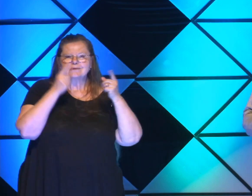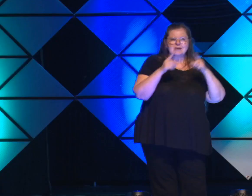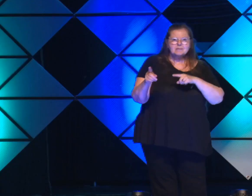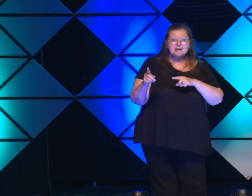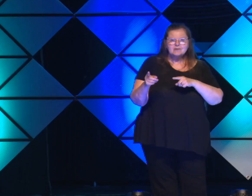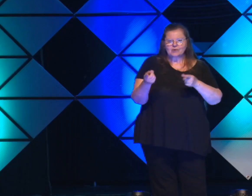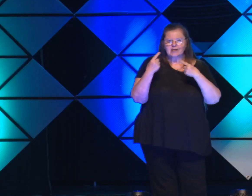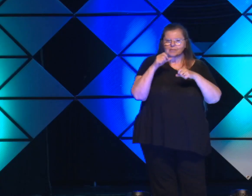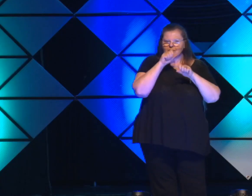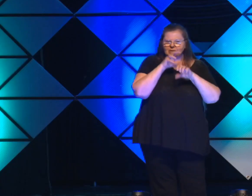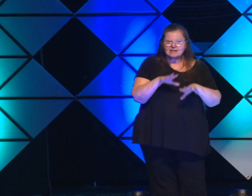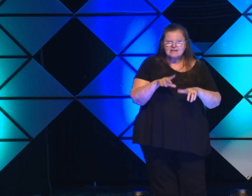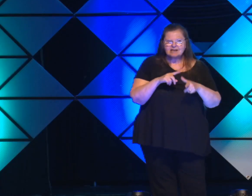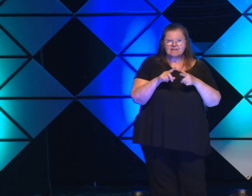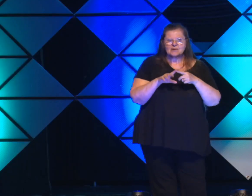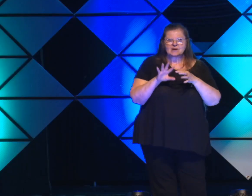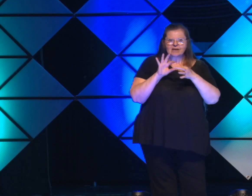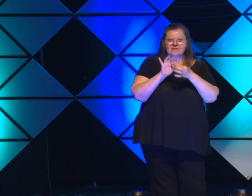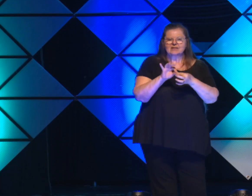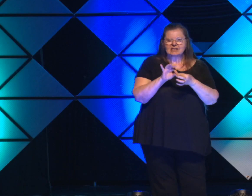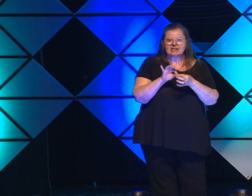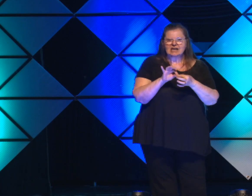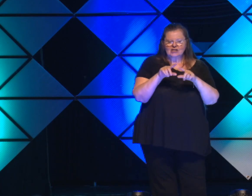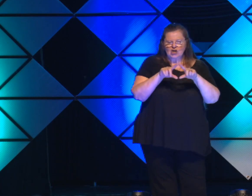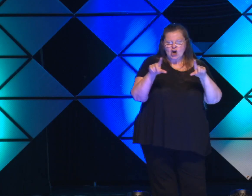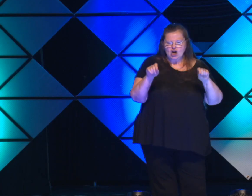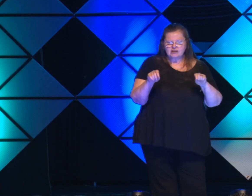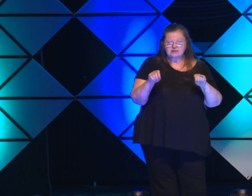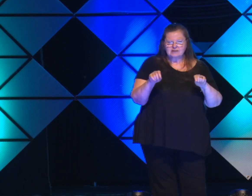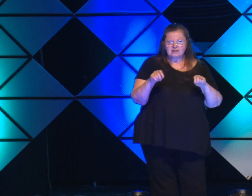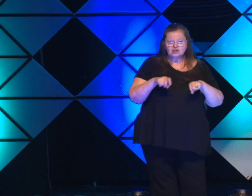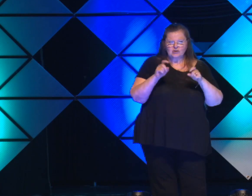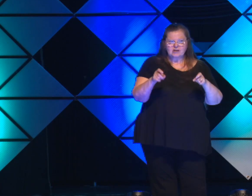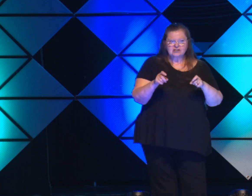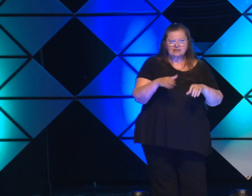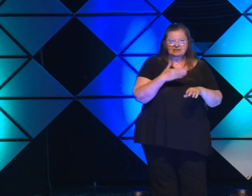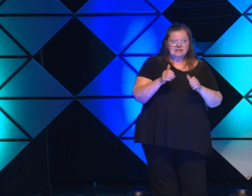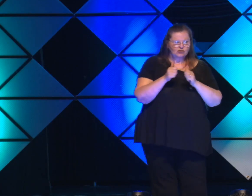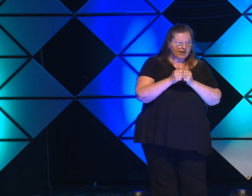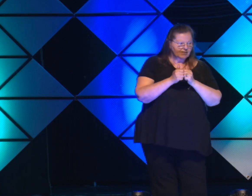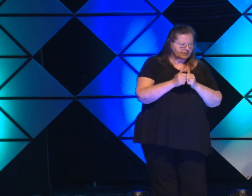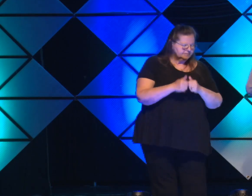then I'll come and have our blessing, and we'll get the connect cards and donations. Let's sing this song together.